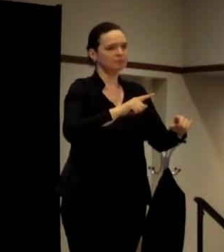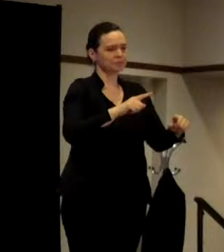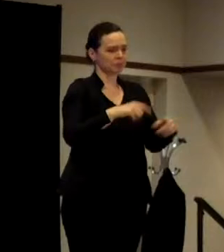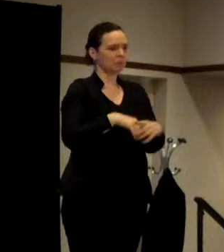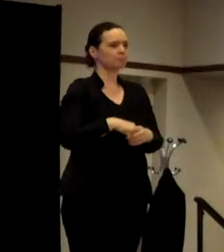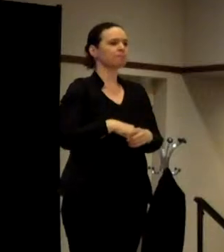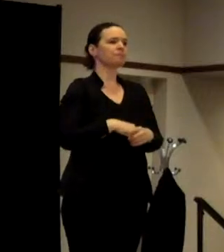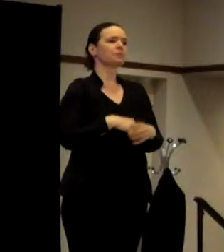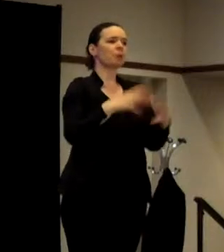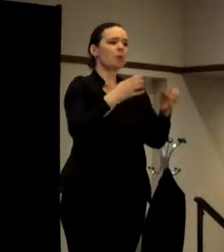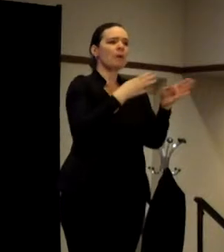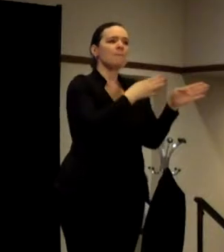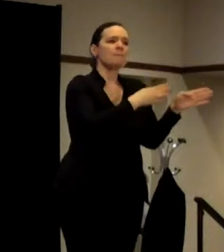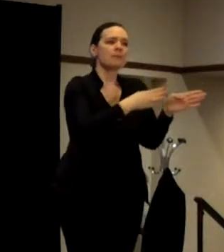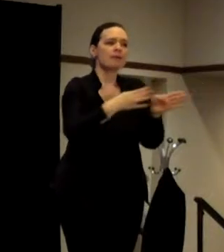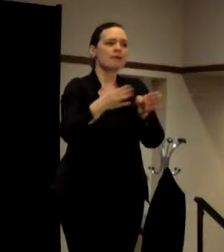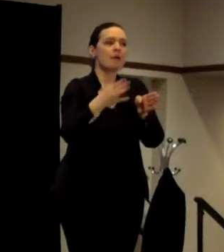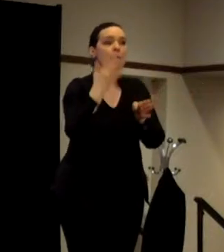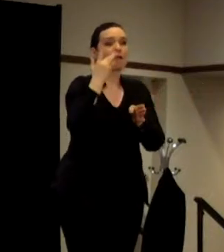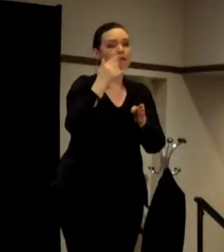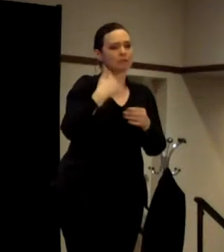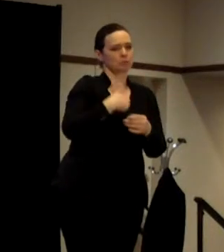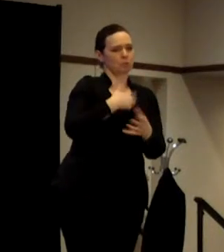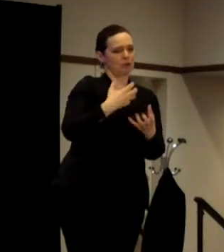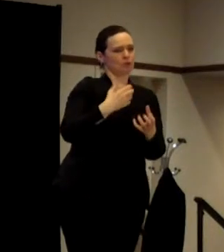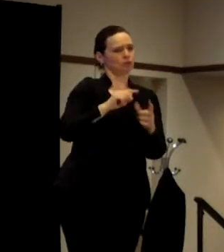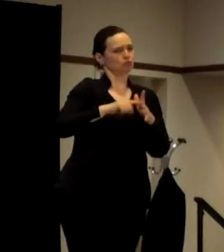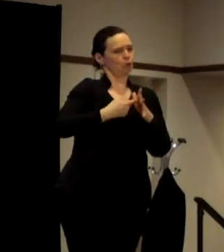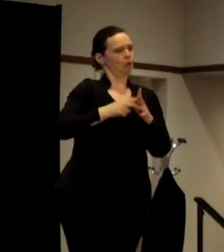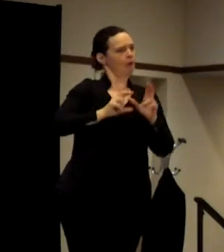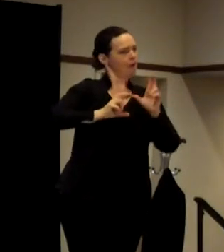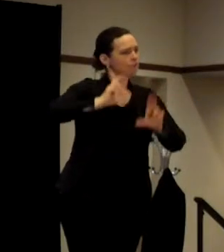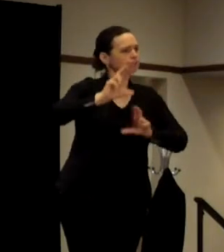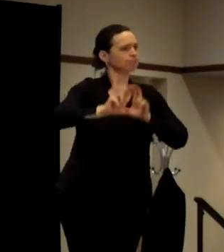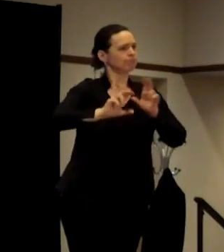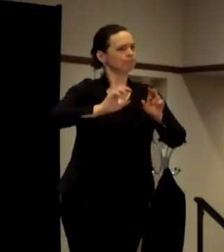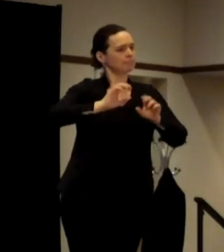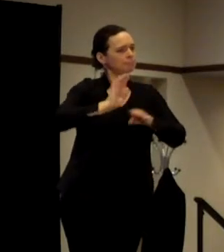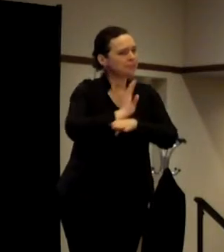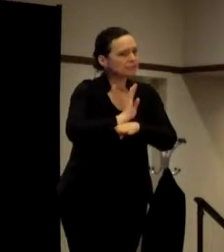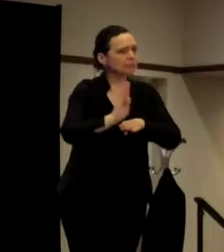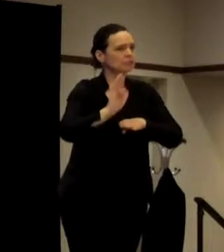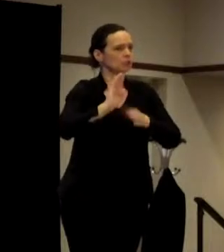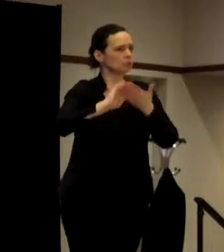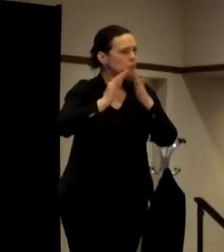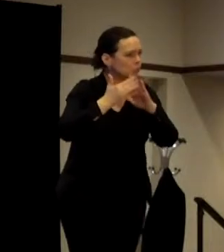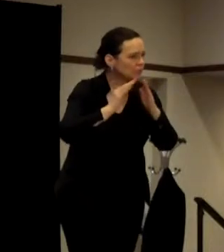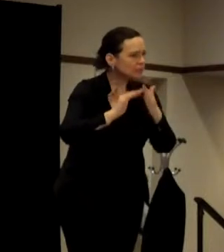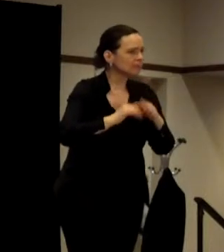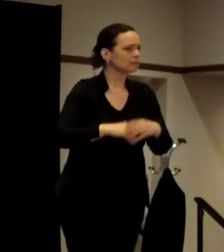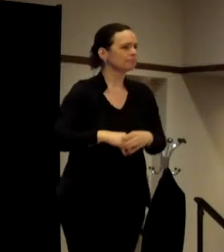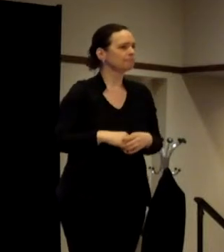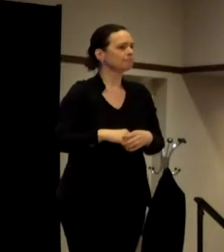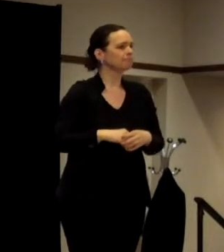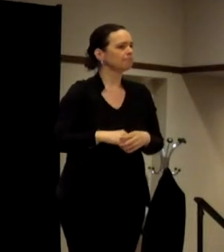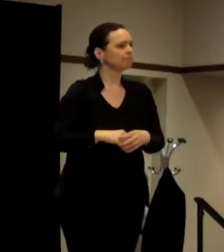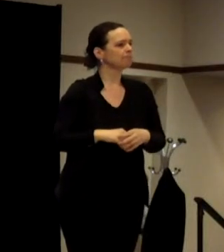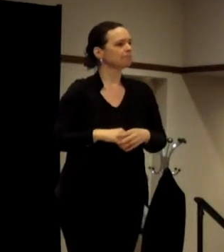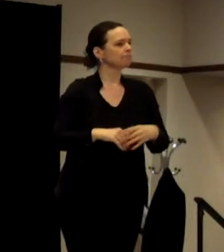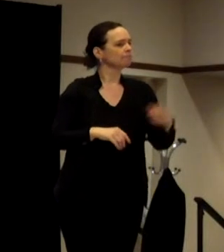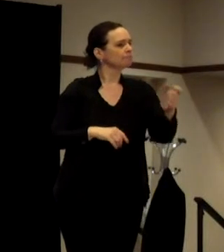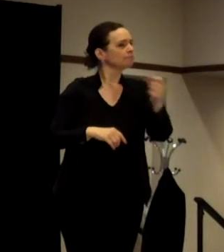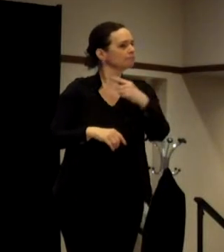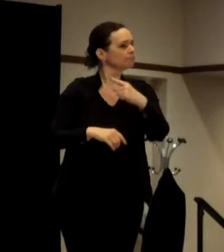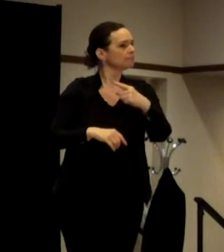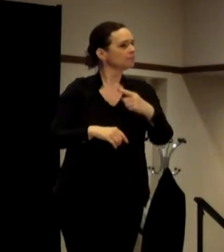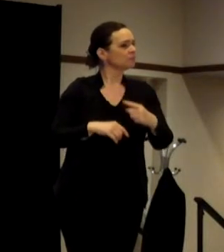planned investments that we've already had. You've been asking loudly for money for many, many months. But in some ways, is